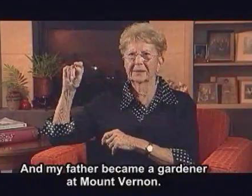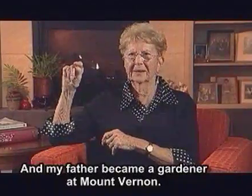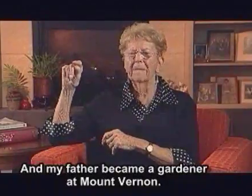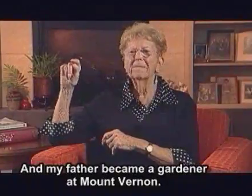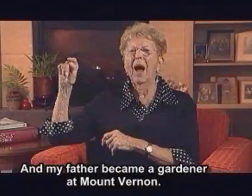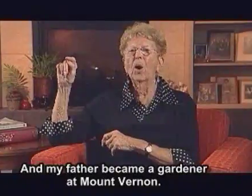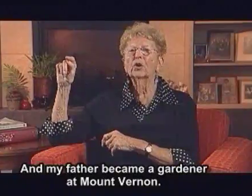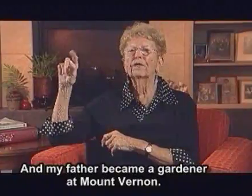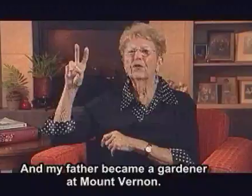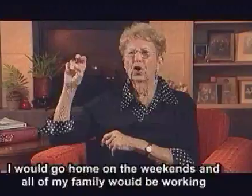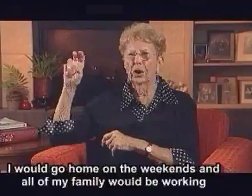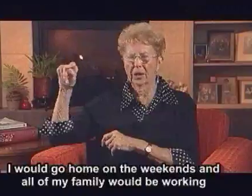Vernon.